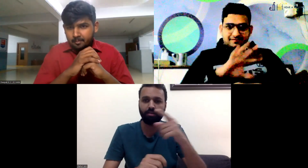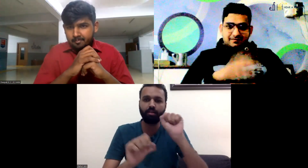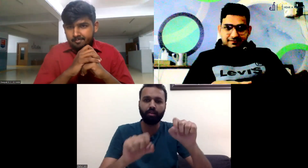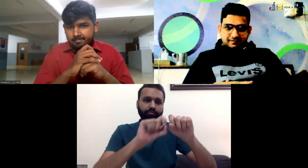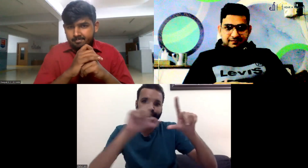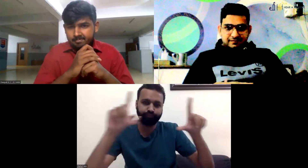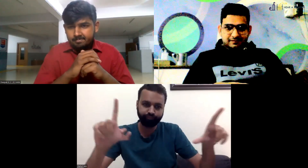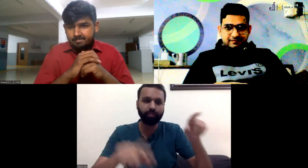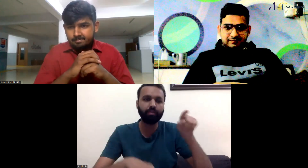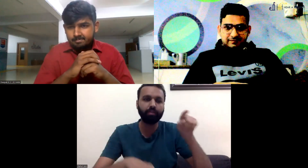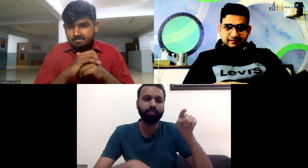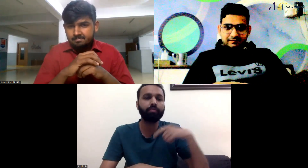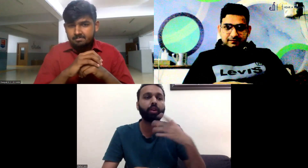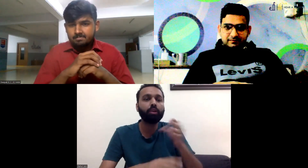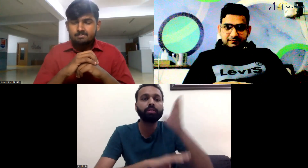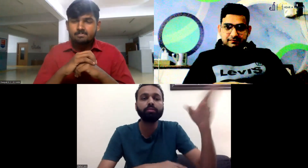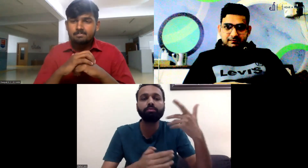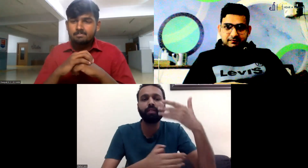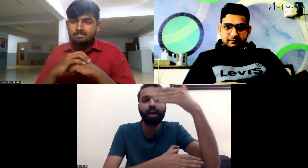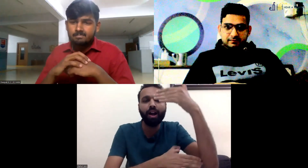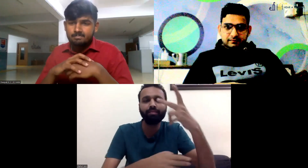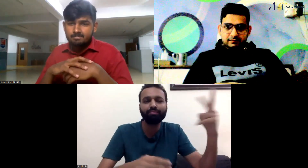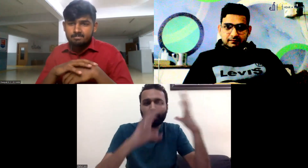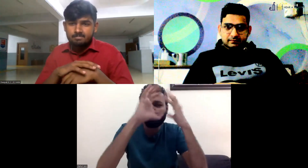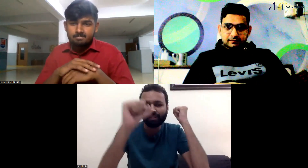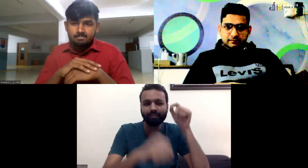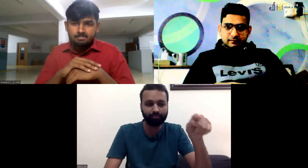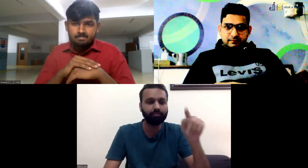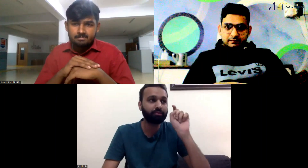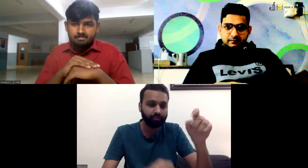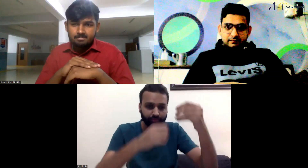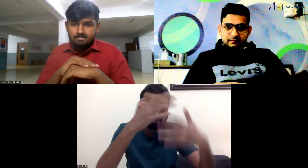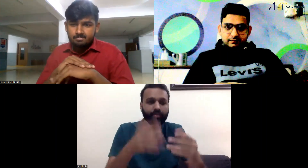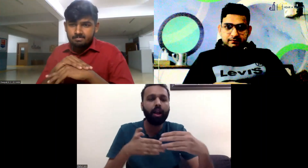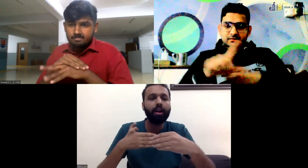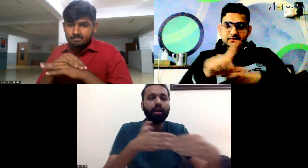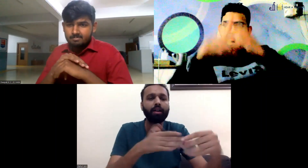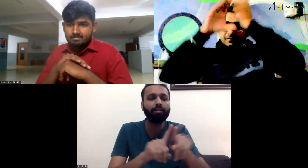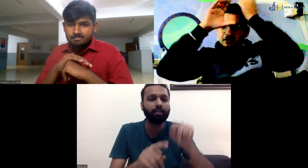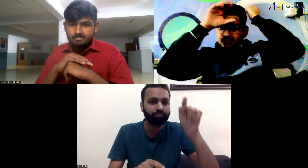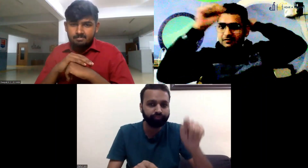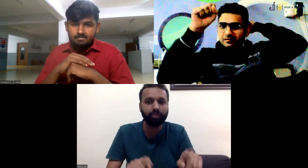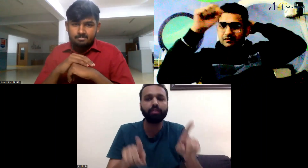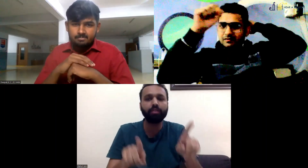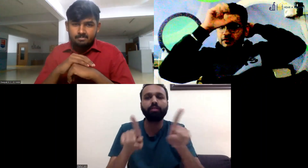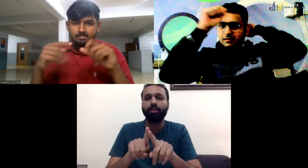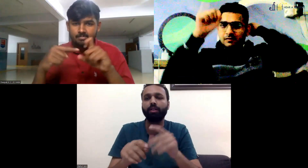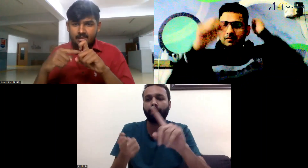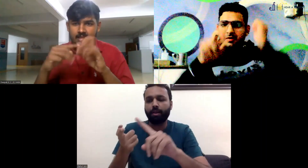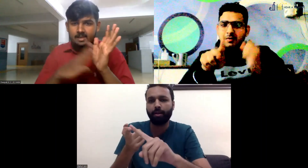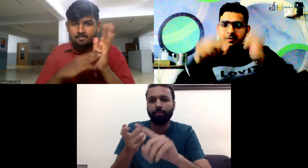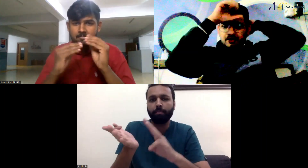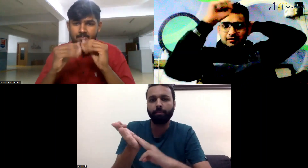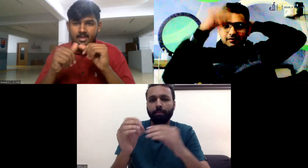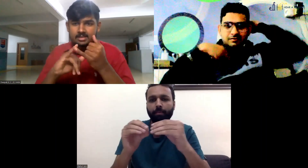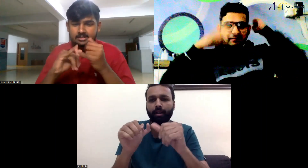VFS Global. You can find them online. You can choose which country you want to fly,